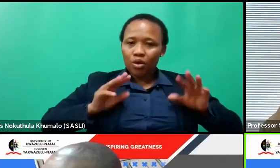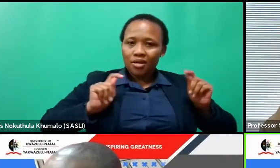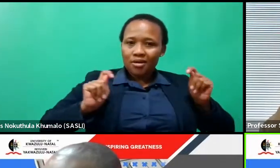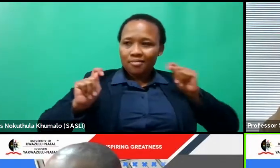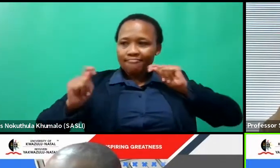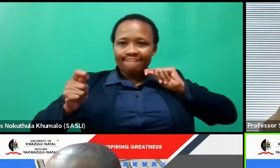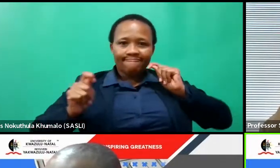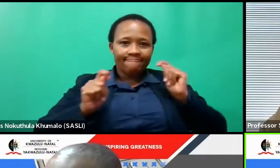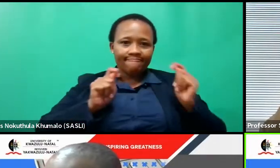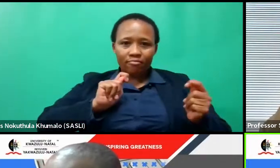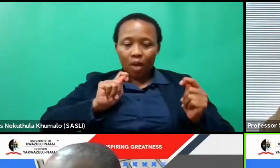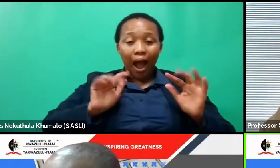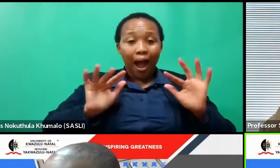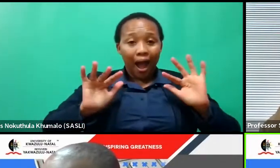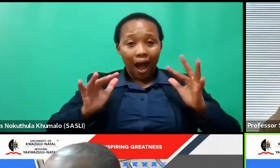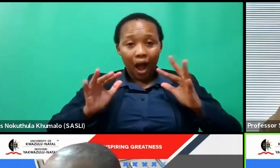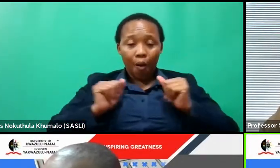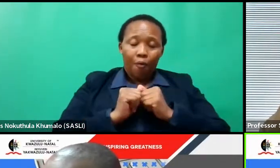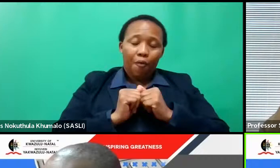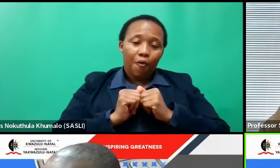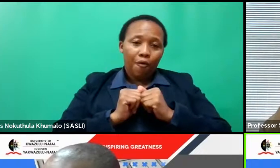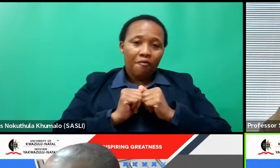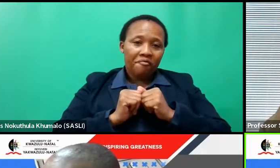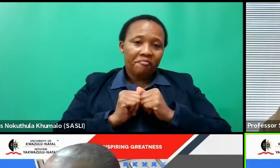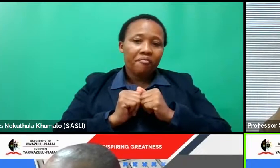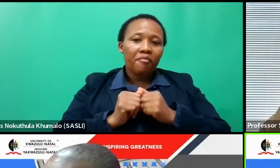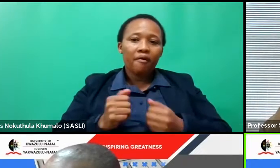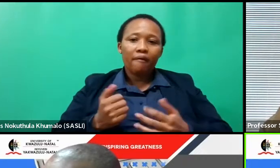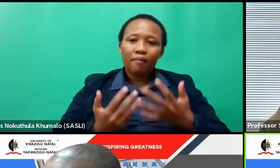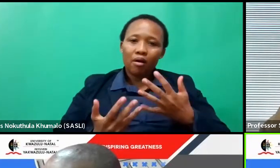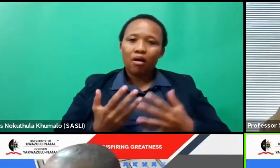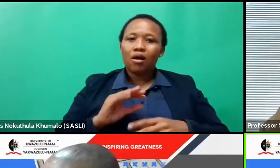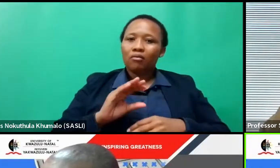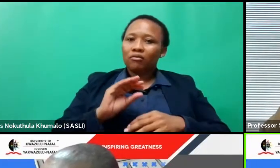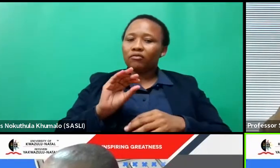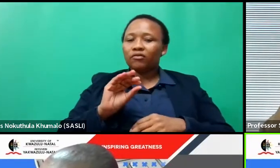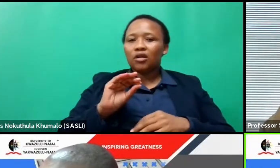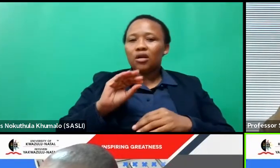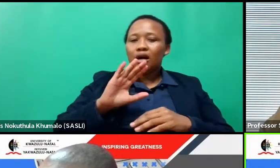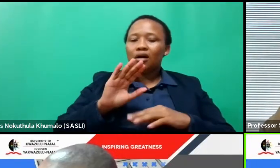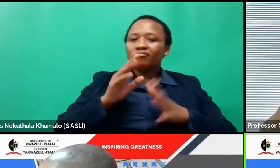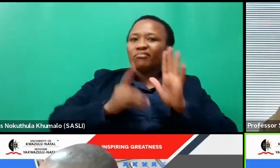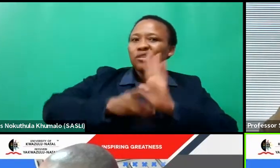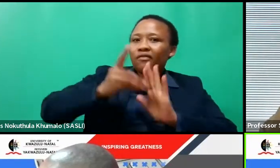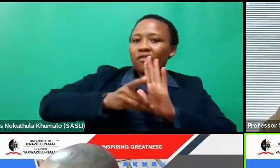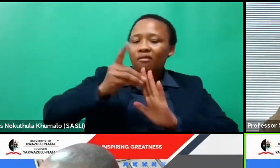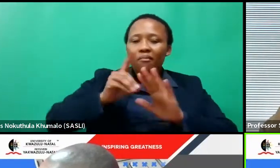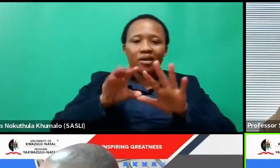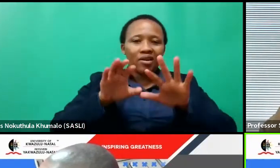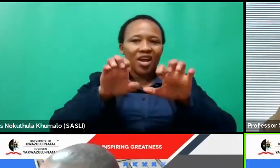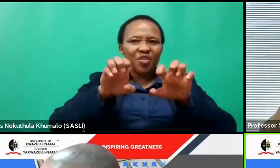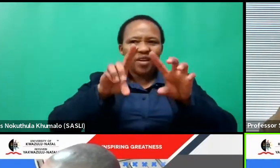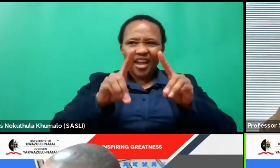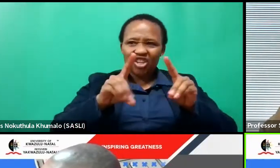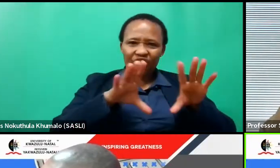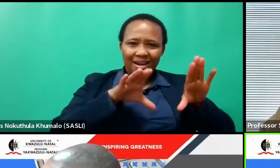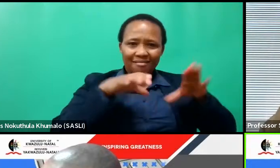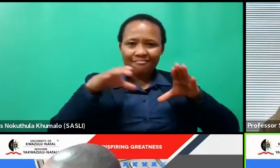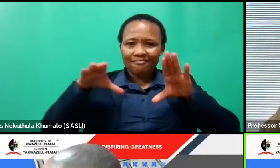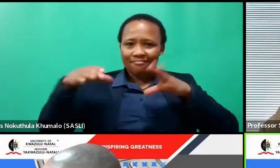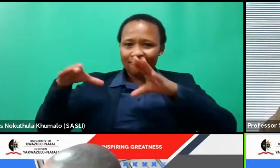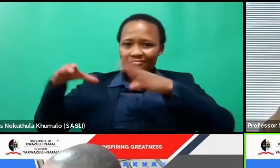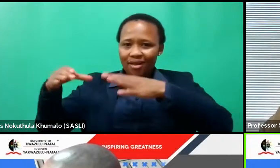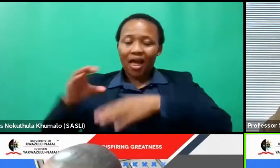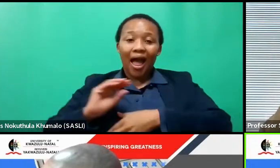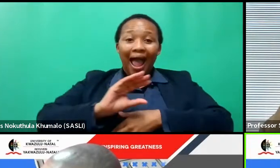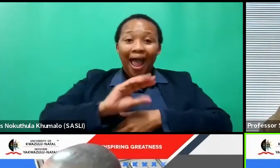from the kind of very stratified development in education and taken the best from there and